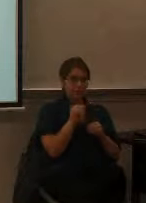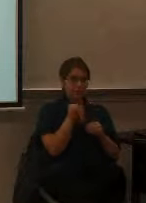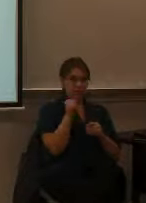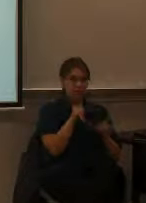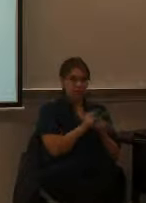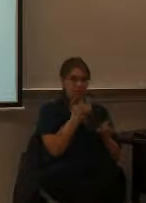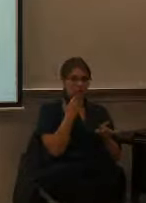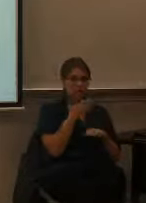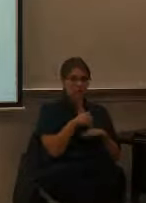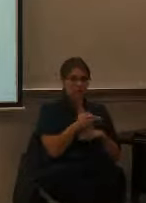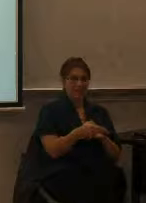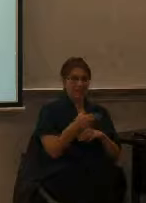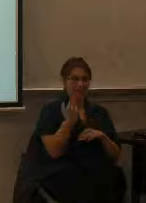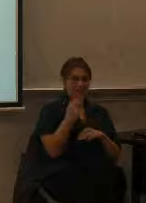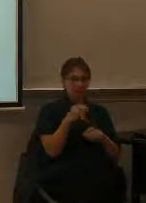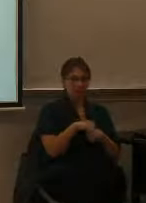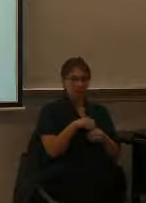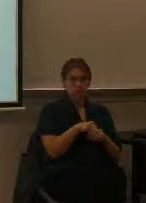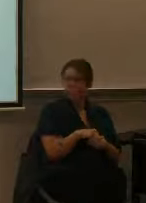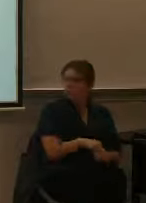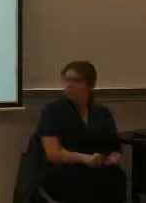not as well at high concentrations.